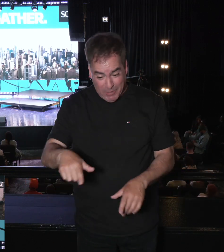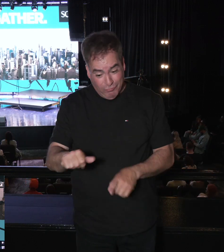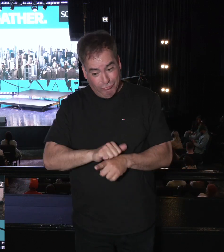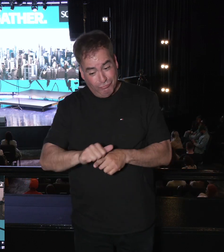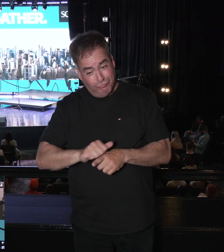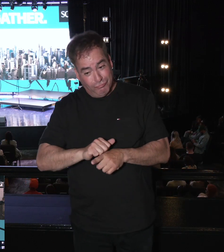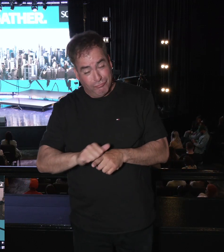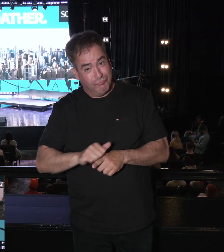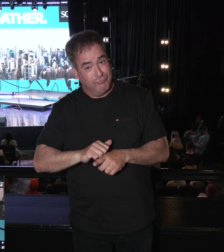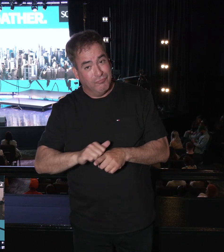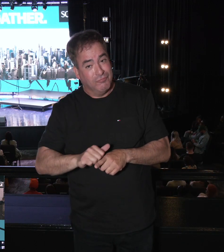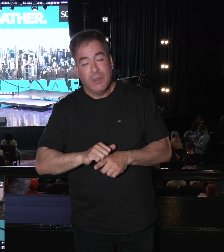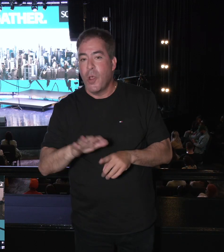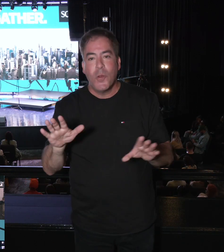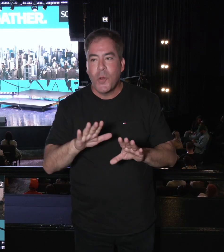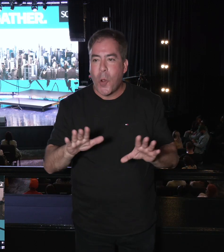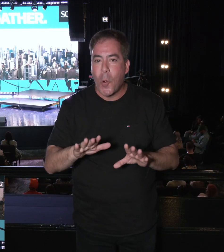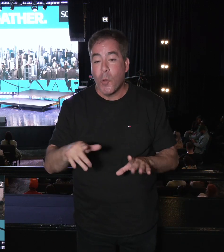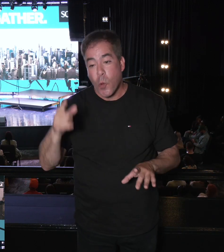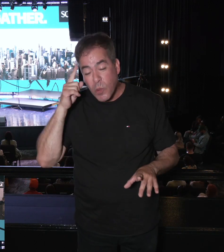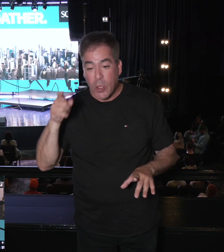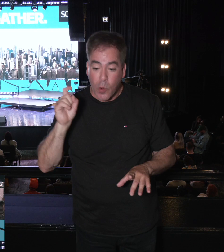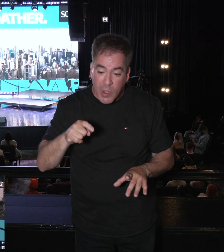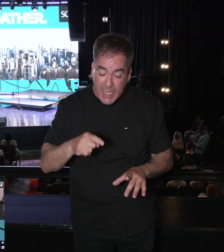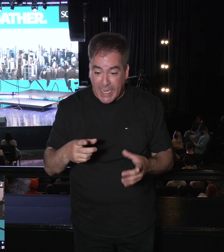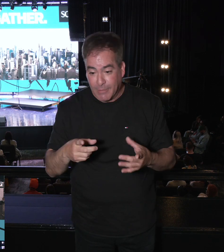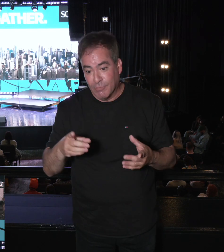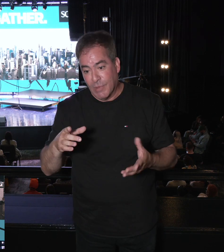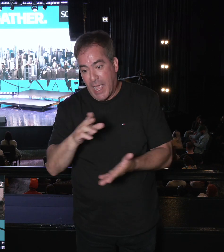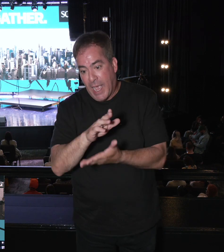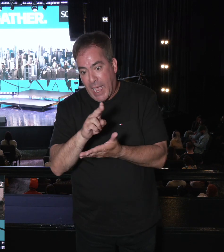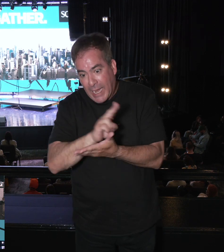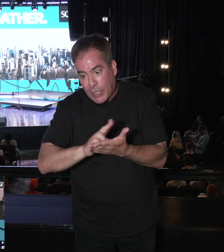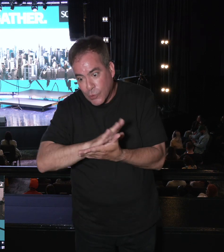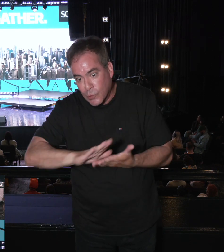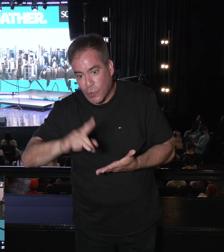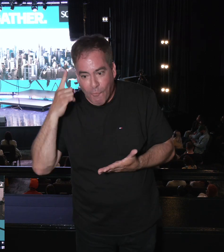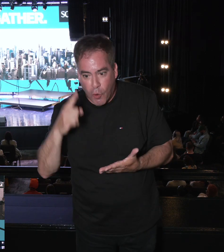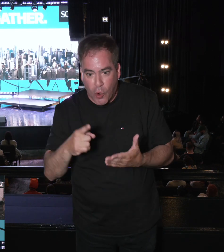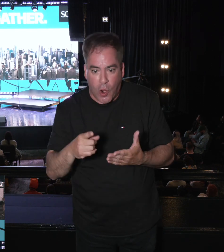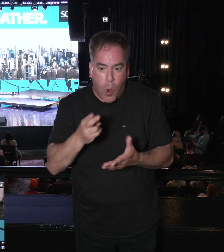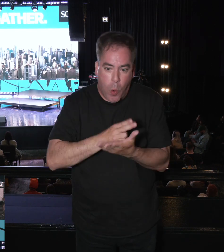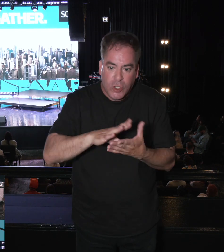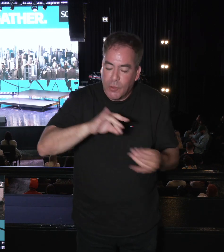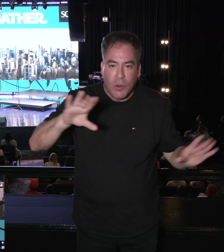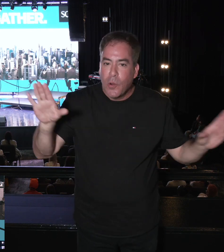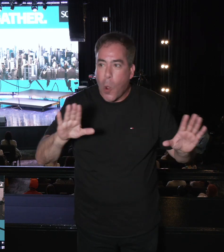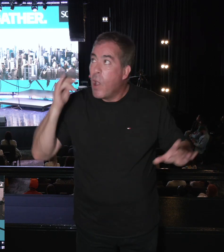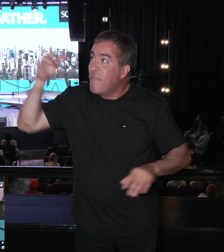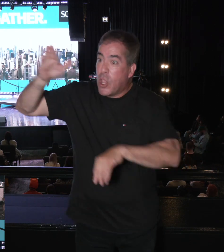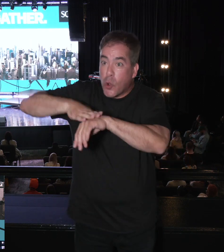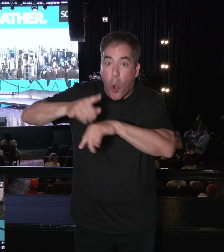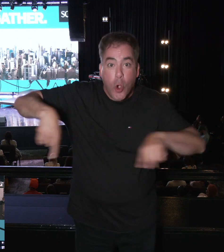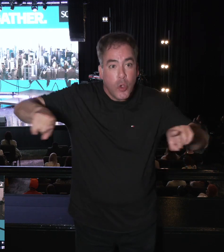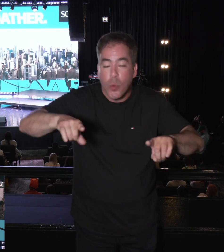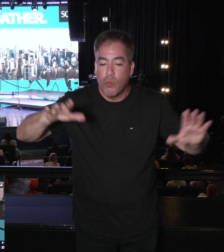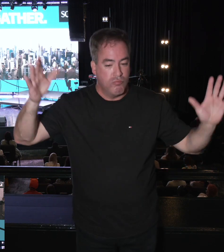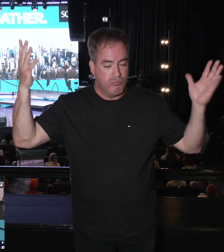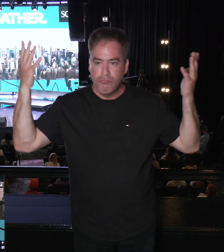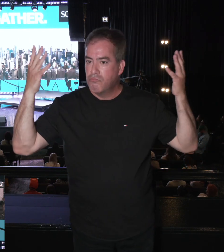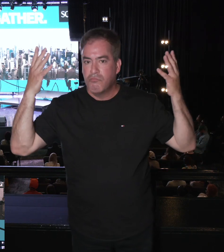we act like the Holy Spirit needs our degree. If he calls you, he equips you. You just need to say yes, go outside and open up your